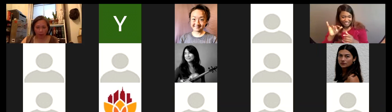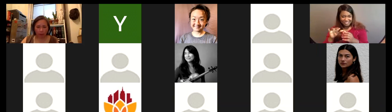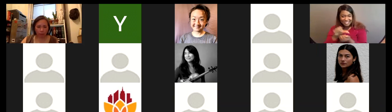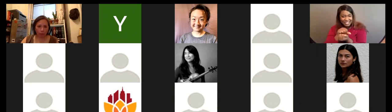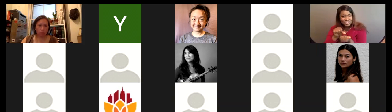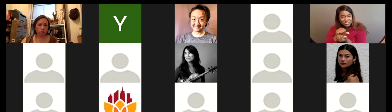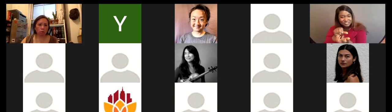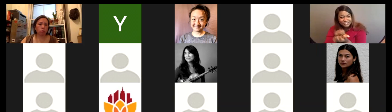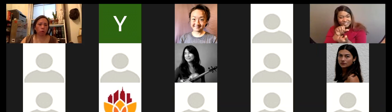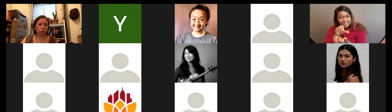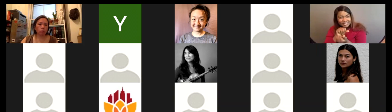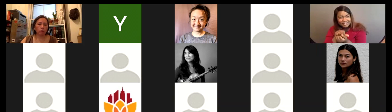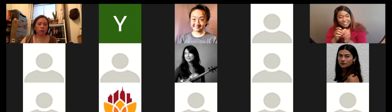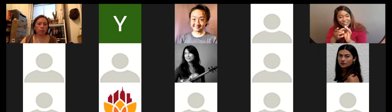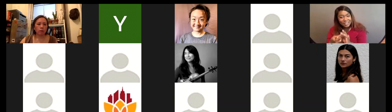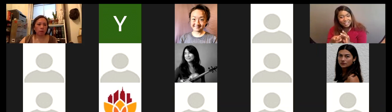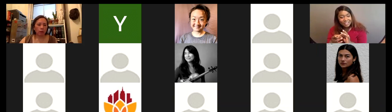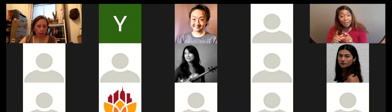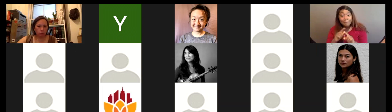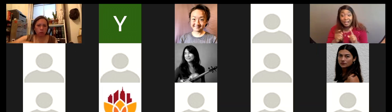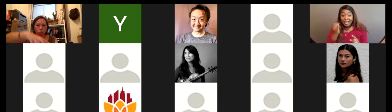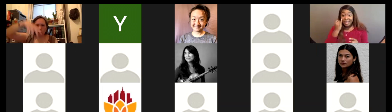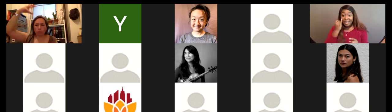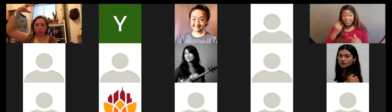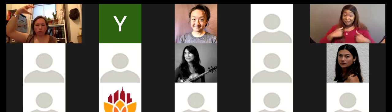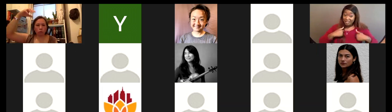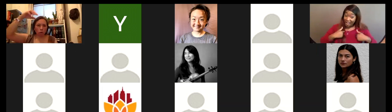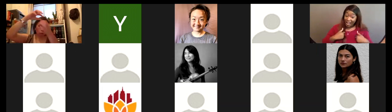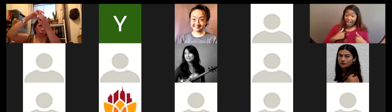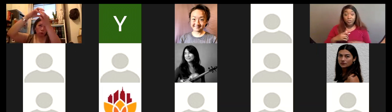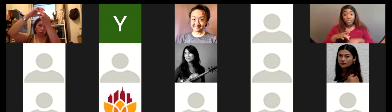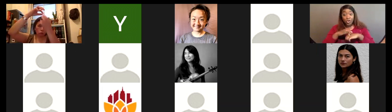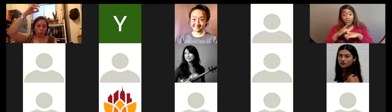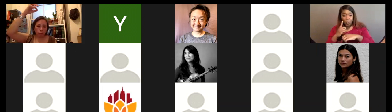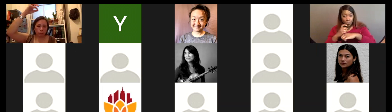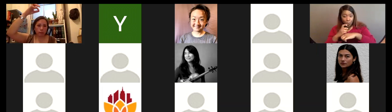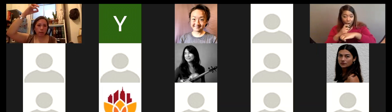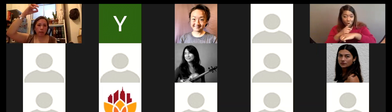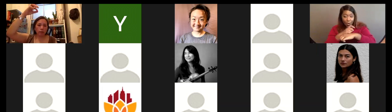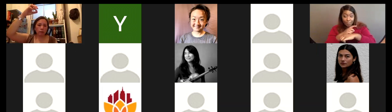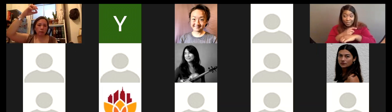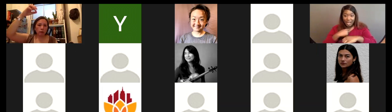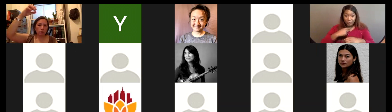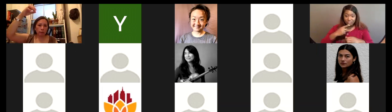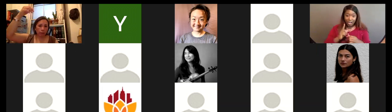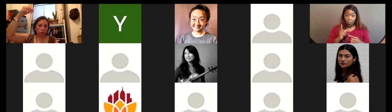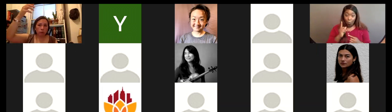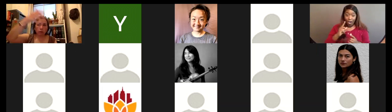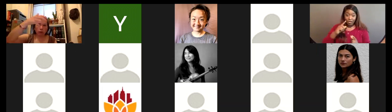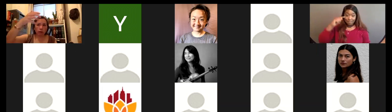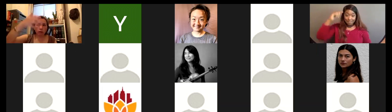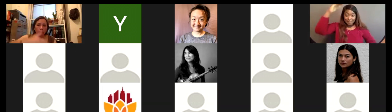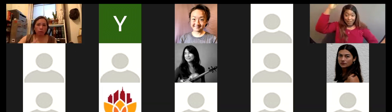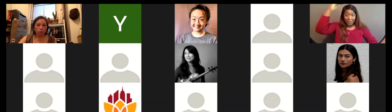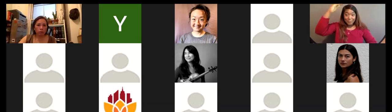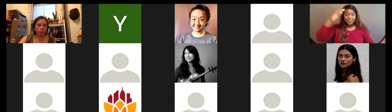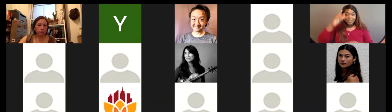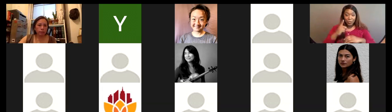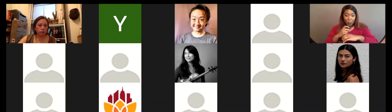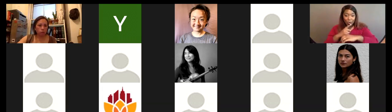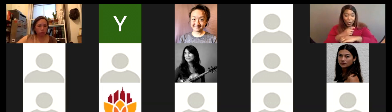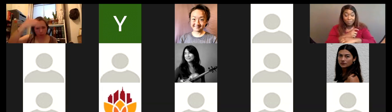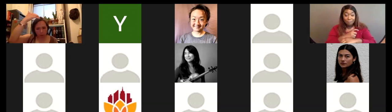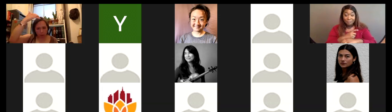But in fact, if I was an earthworm and I was just one big long worm and one tube inside, that would be my lung and my